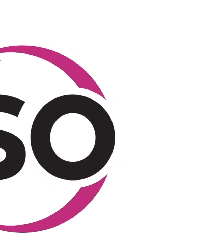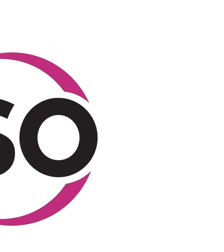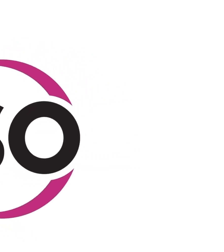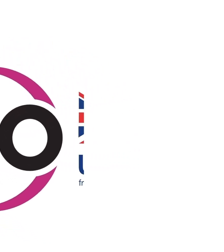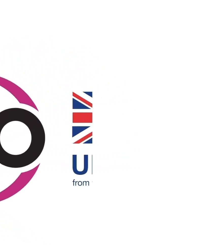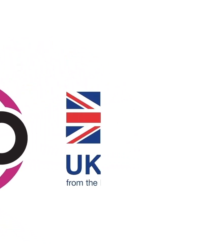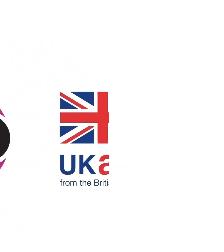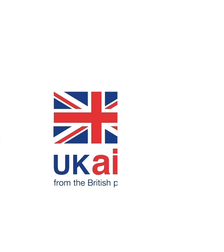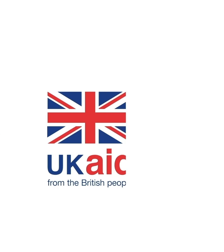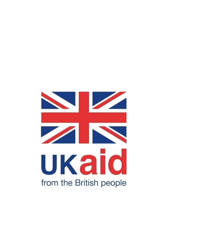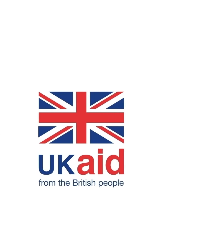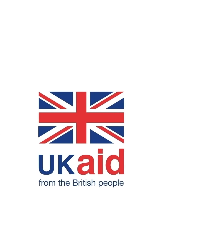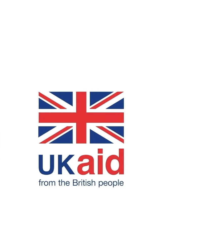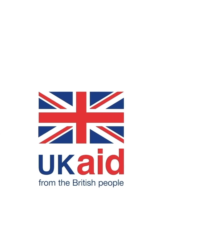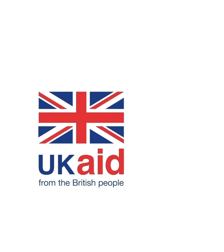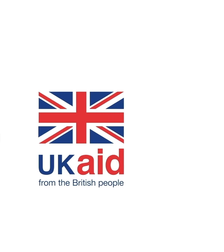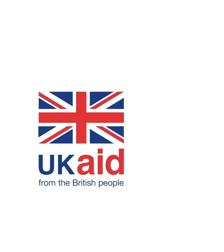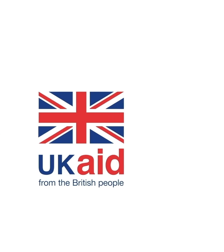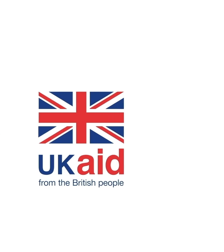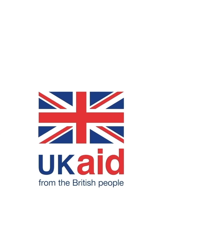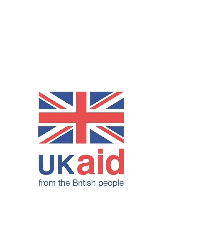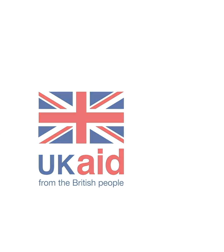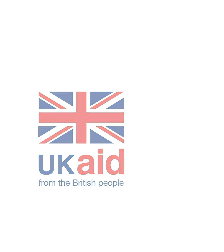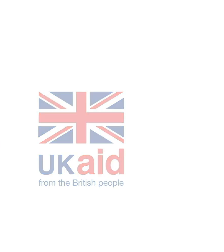VSO UK Aid.